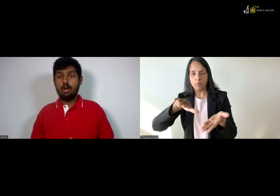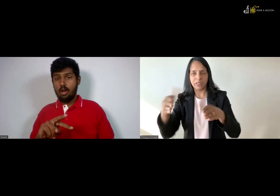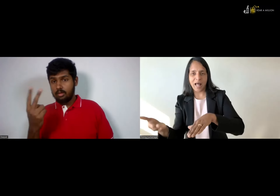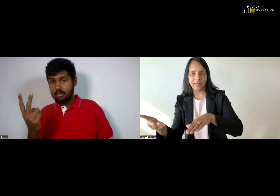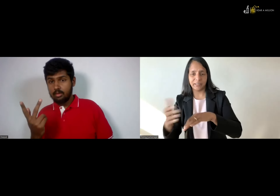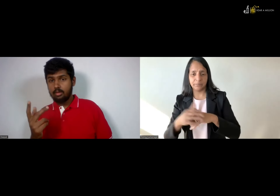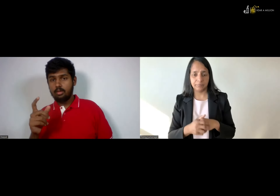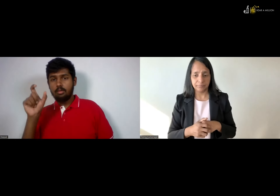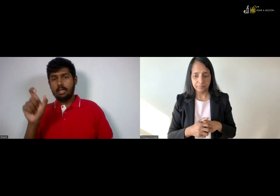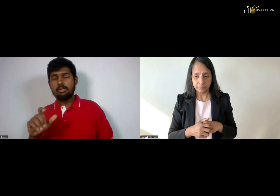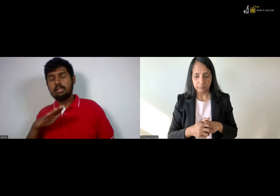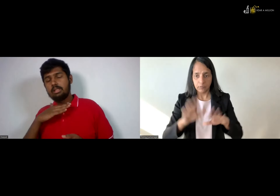other person.